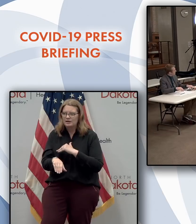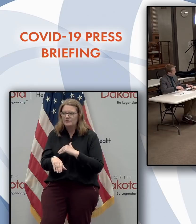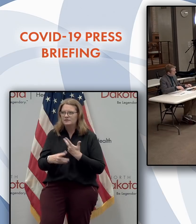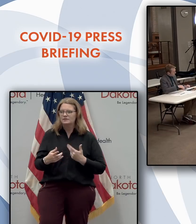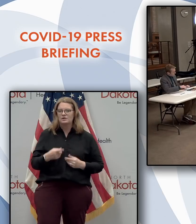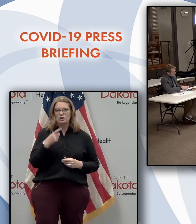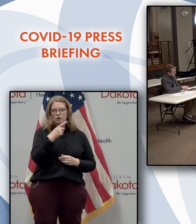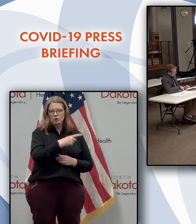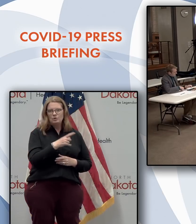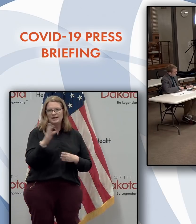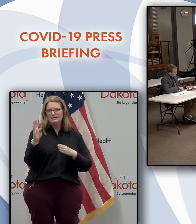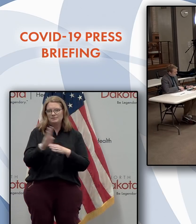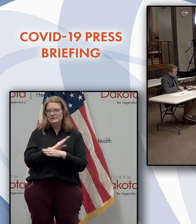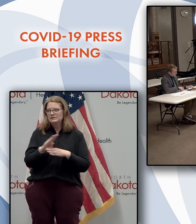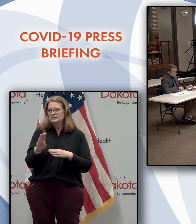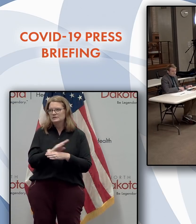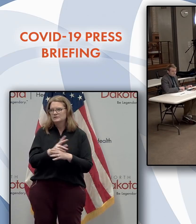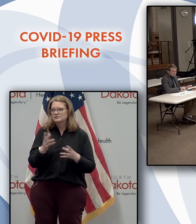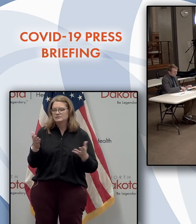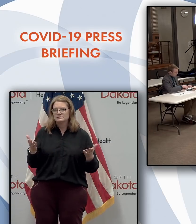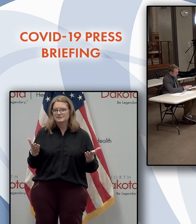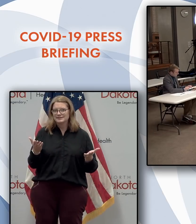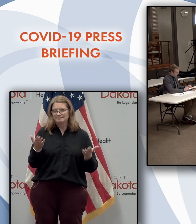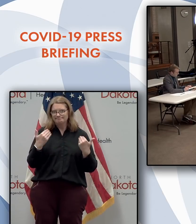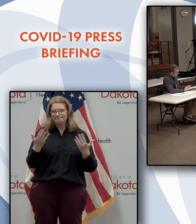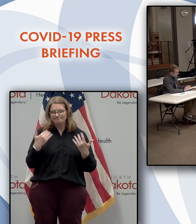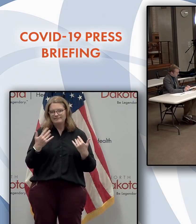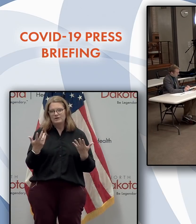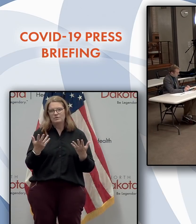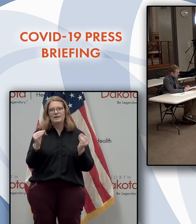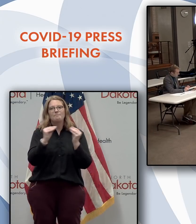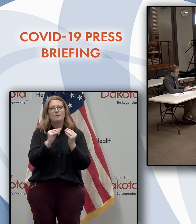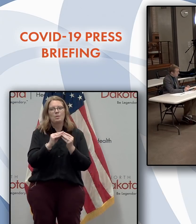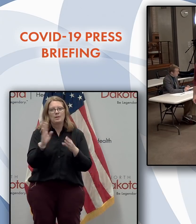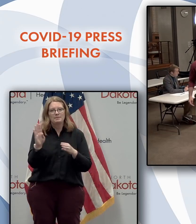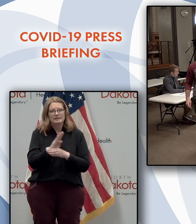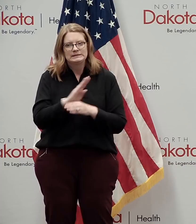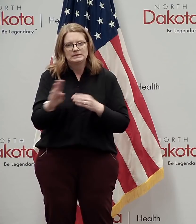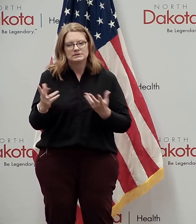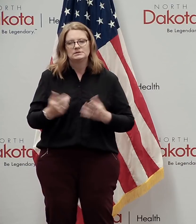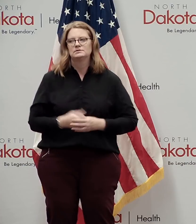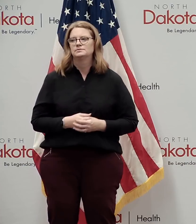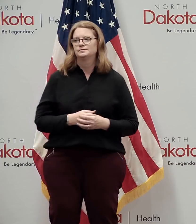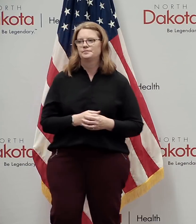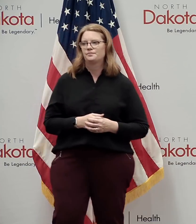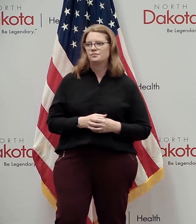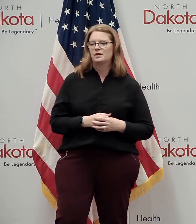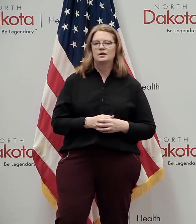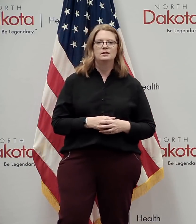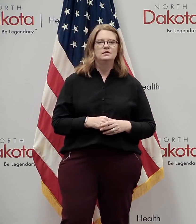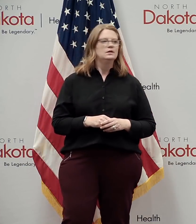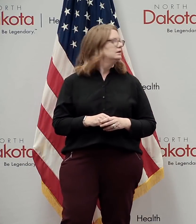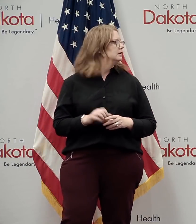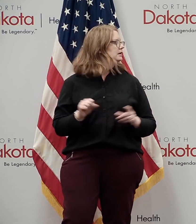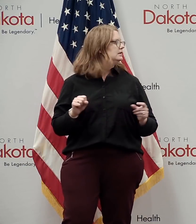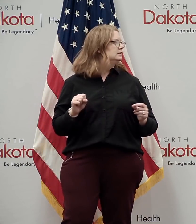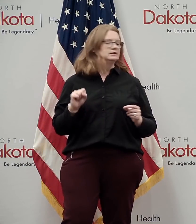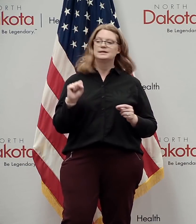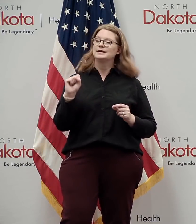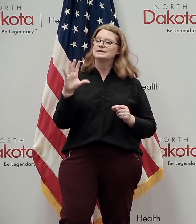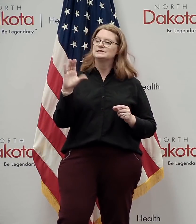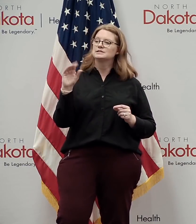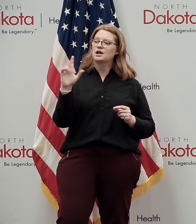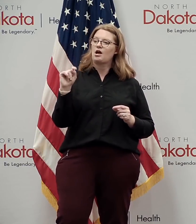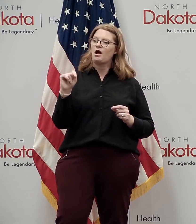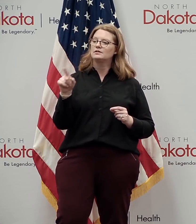and what can businesses do to get business back until the pandemic is behind us? Well, I think, Scott, for that question, it